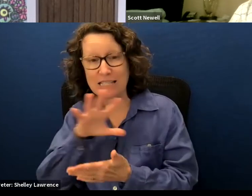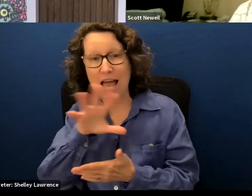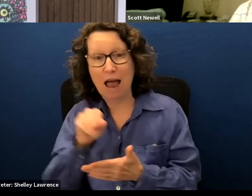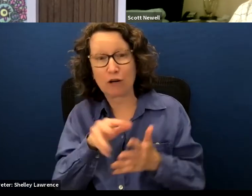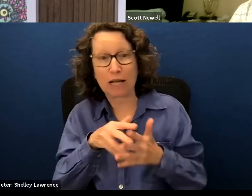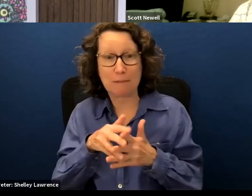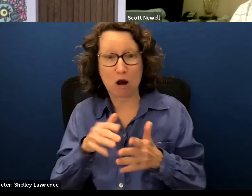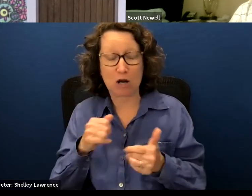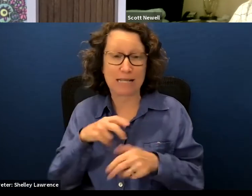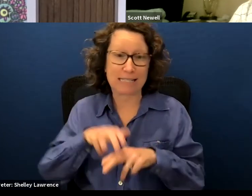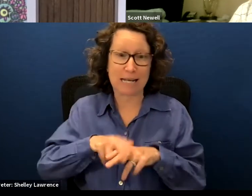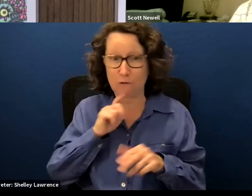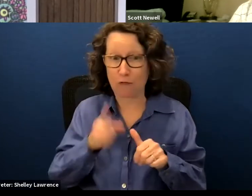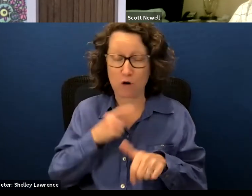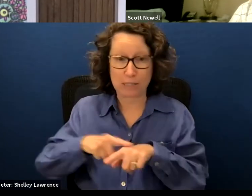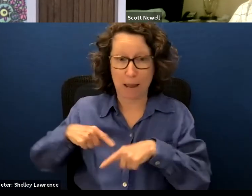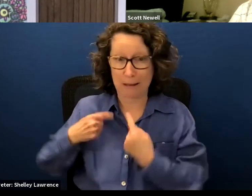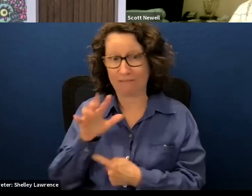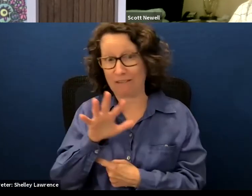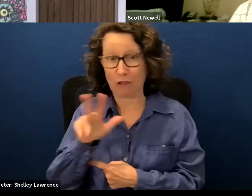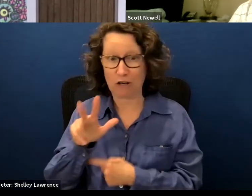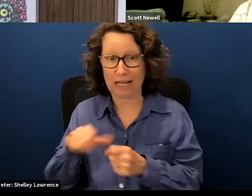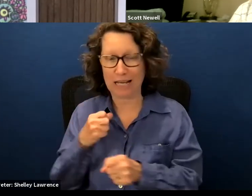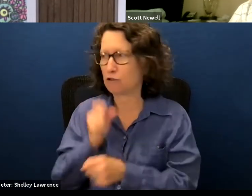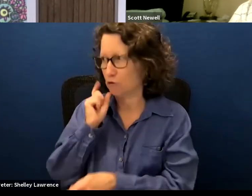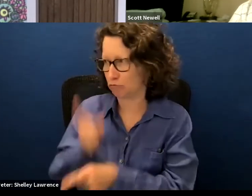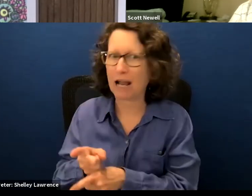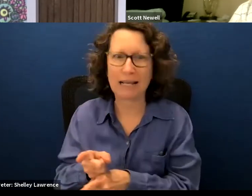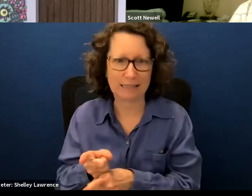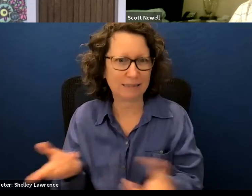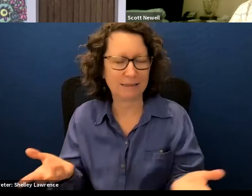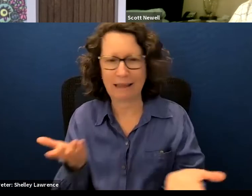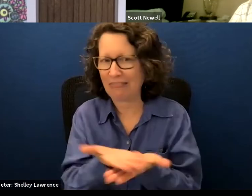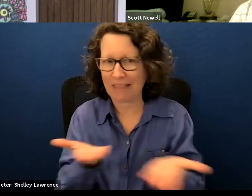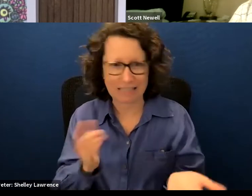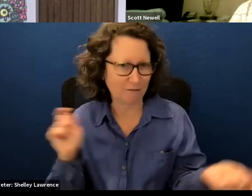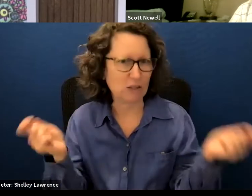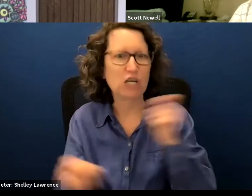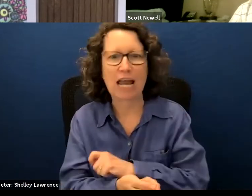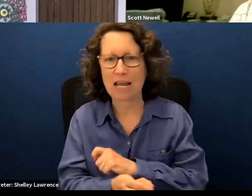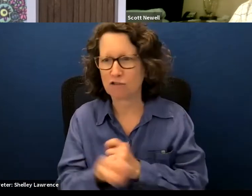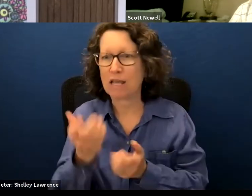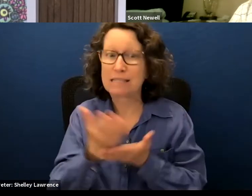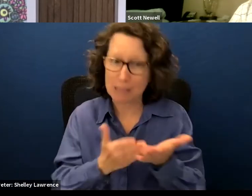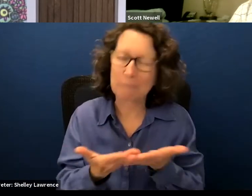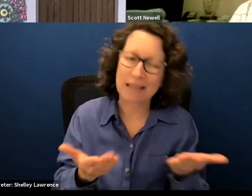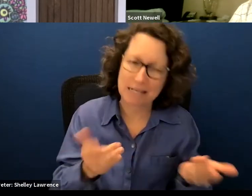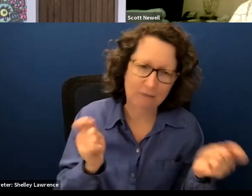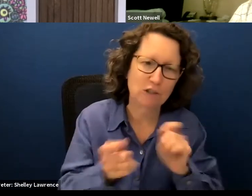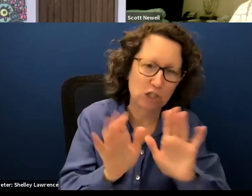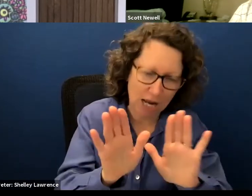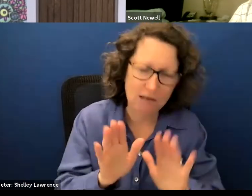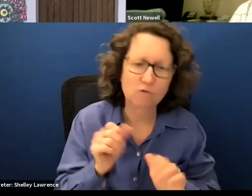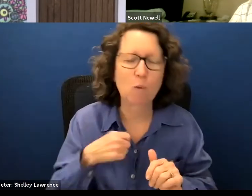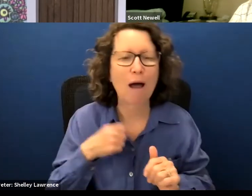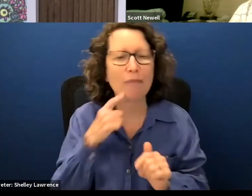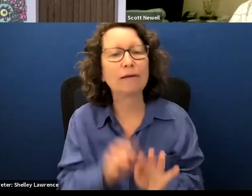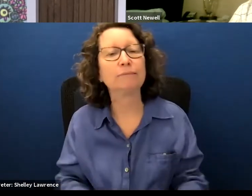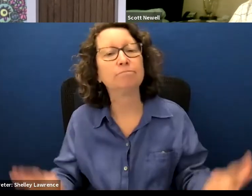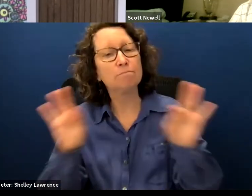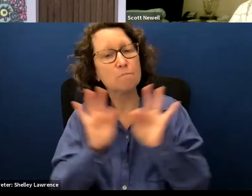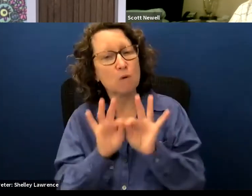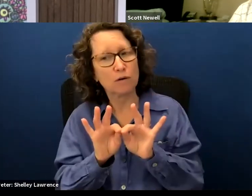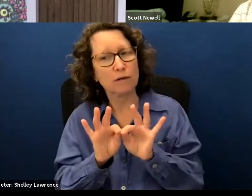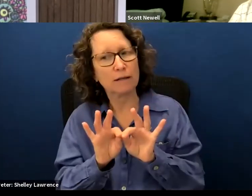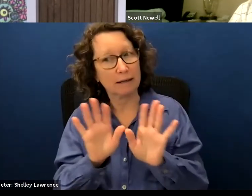sitting in here for the first time in 53 years, you're absolutely right. Things have changed. Some things have changed. So I think it's important